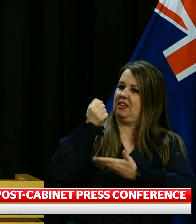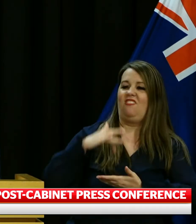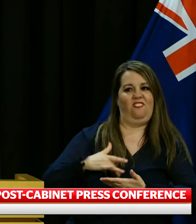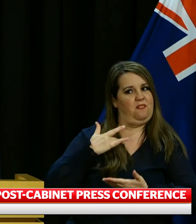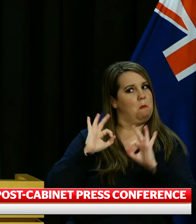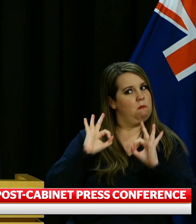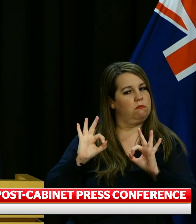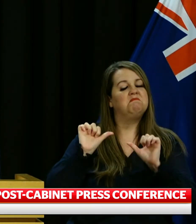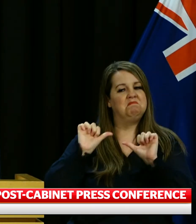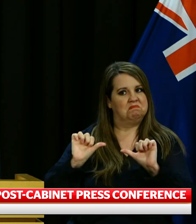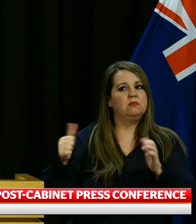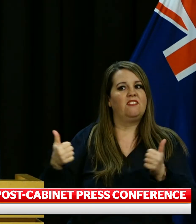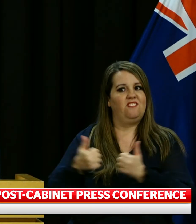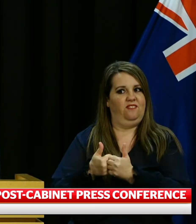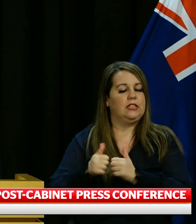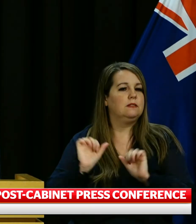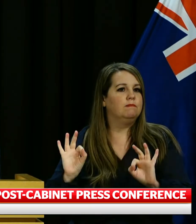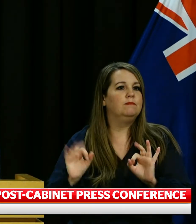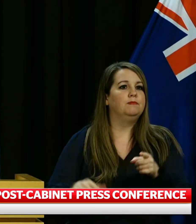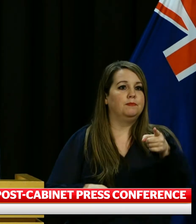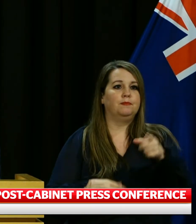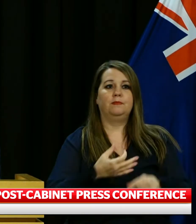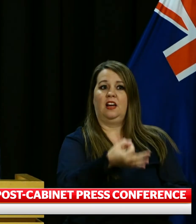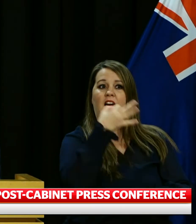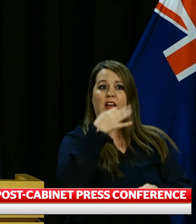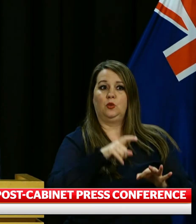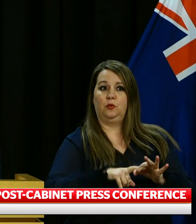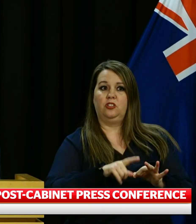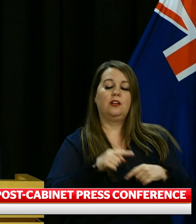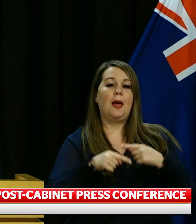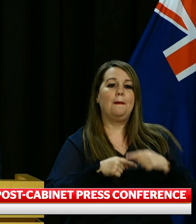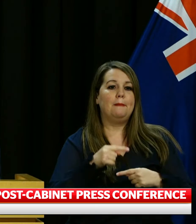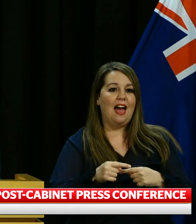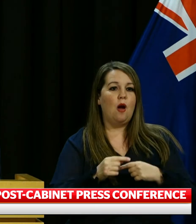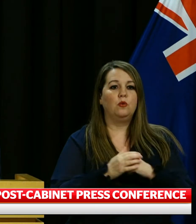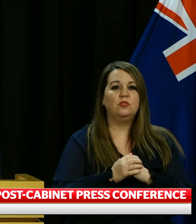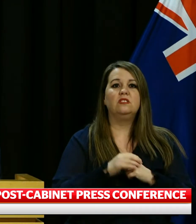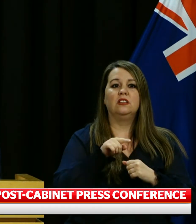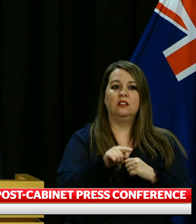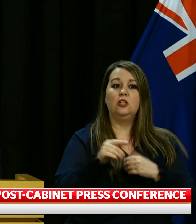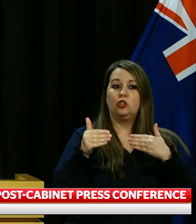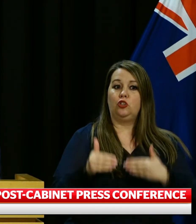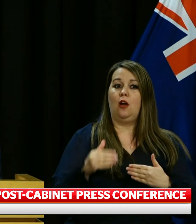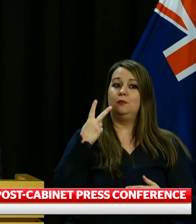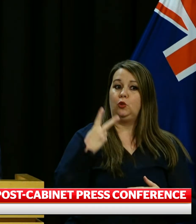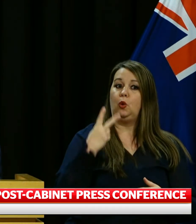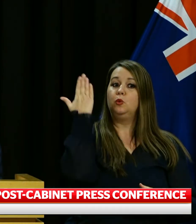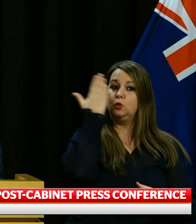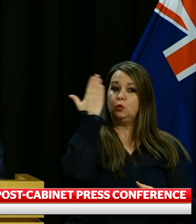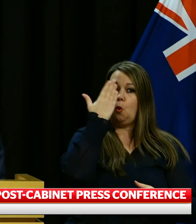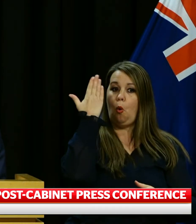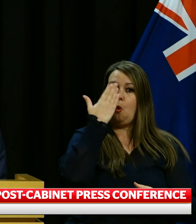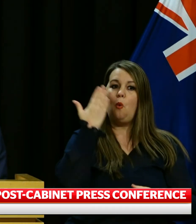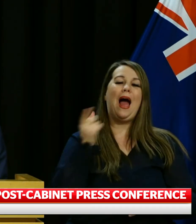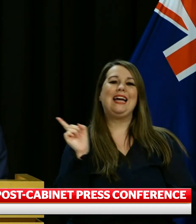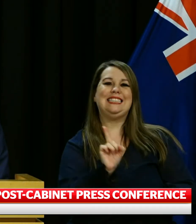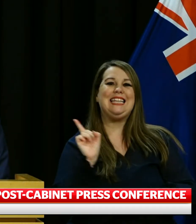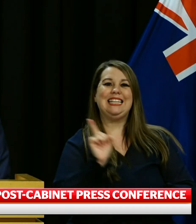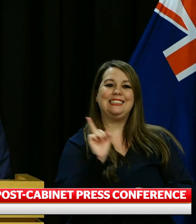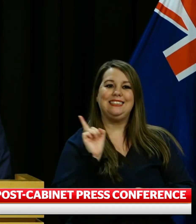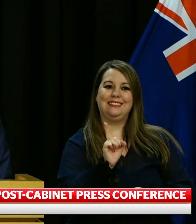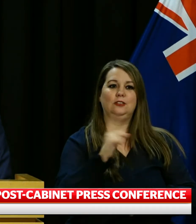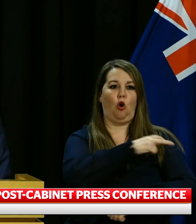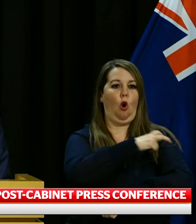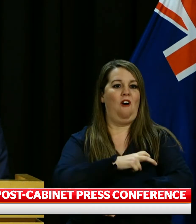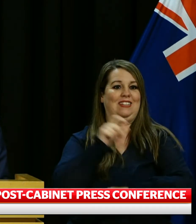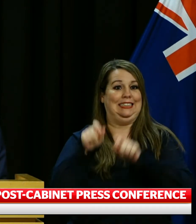are now 3 attendance officers out of the 82 which were meant to start in term 2. Is that good enough? Certainly I want them to be making good